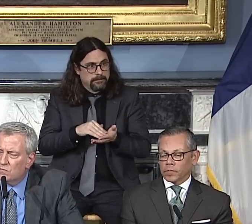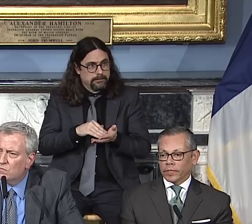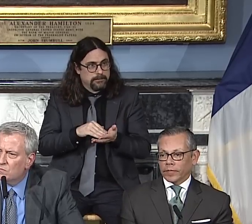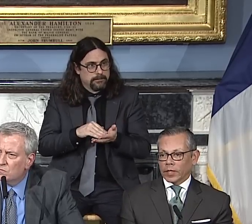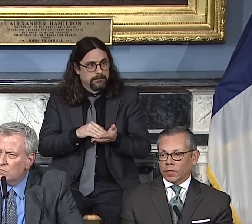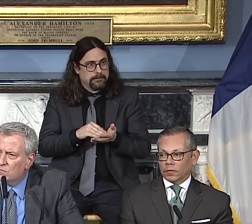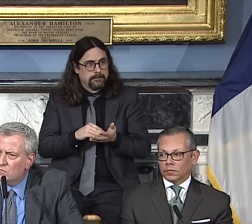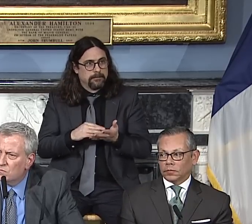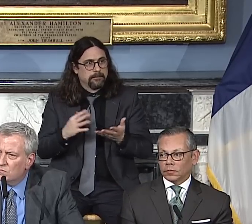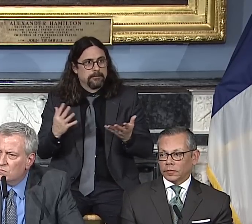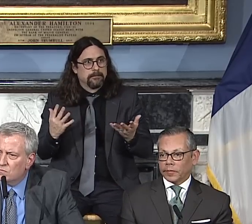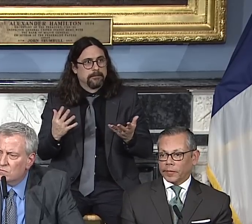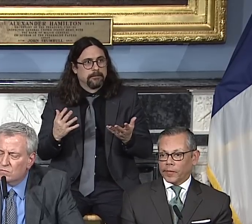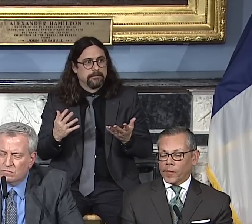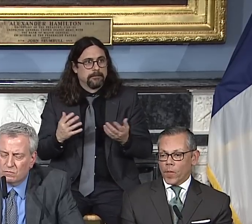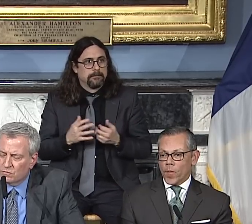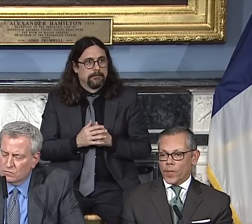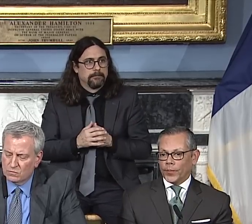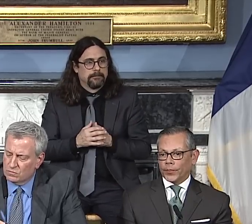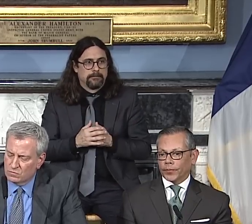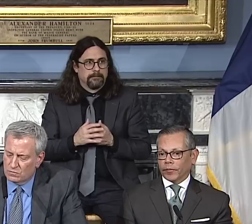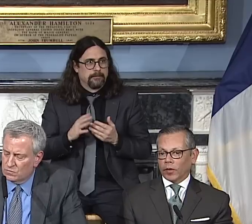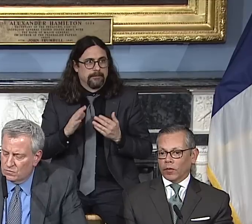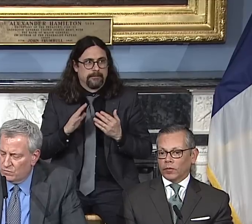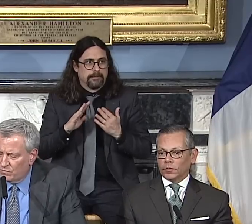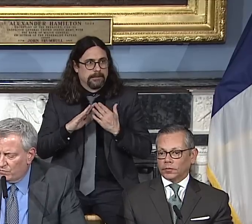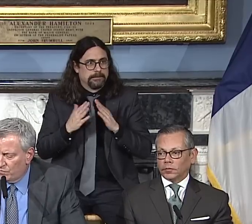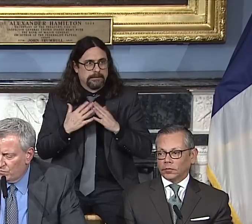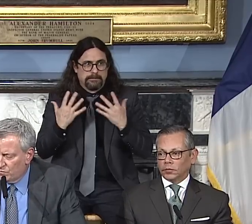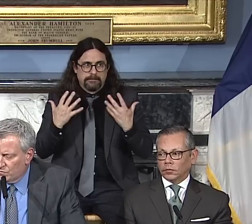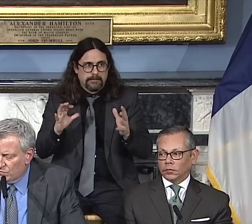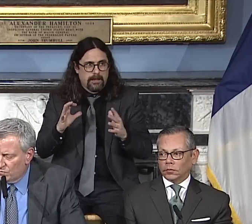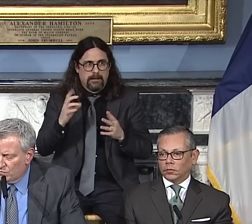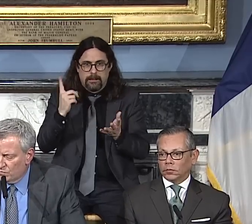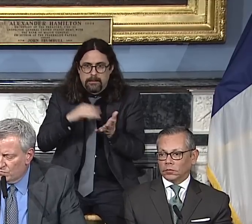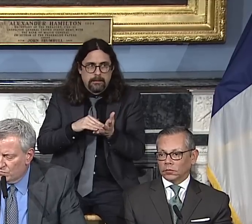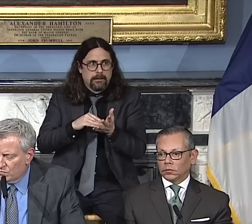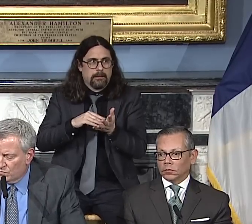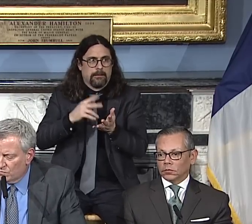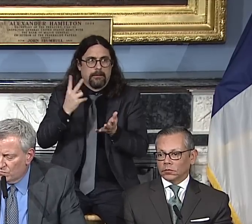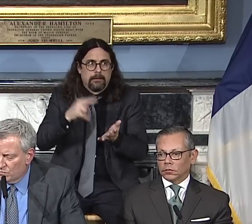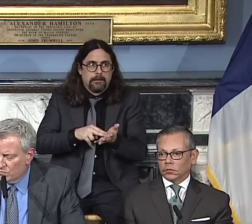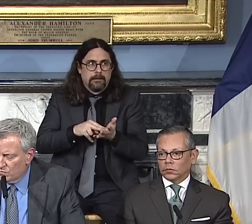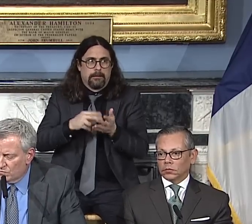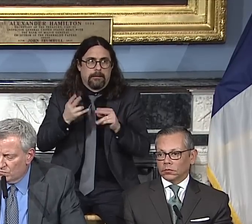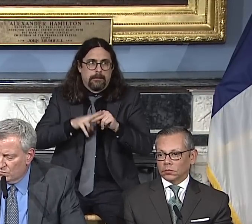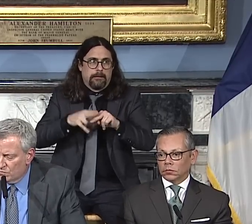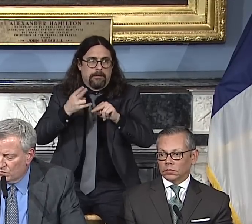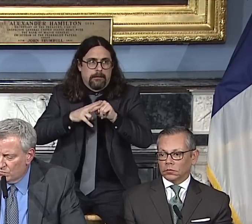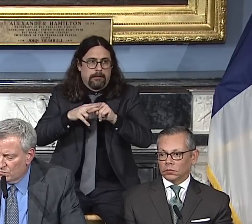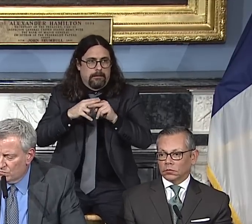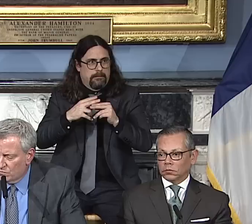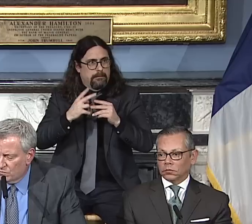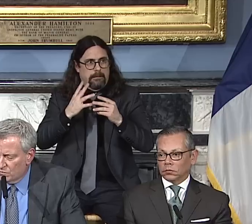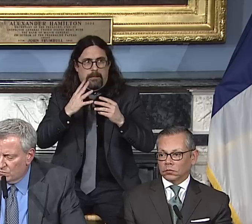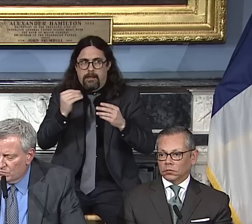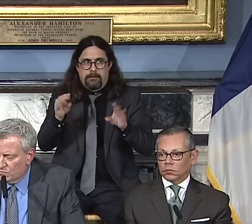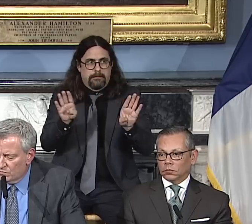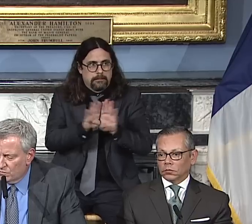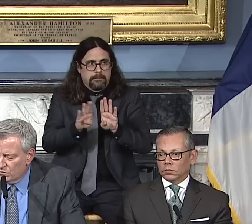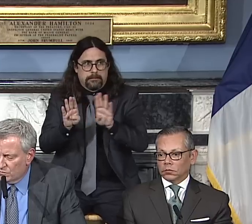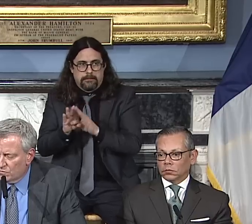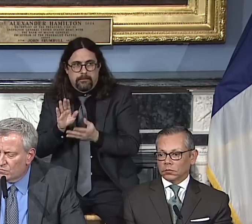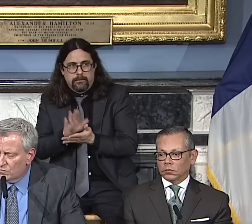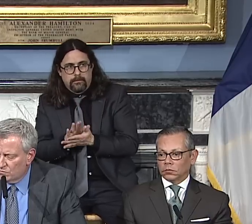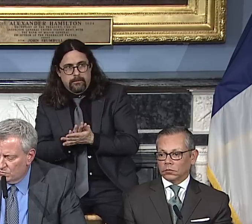2,000 and we're going to start to shut things down, we're going to start to shut down schools? And why is it that the governor is the person who is shutting down